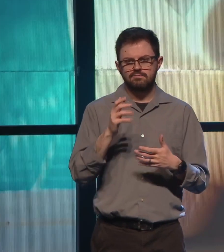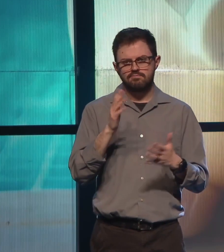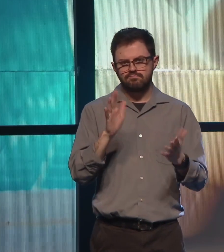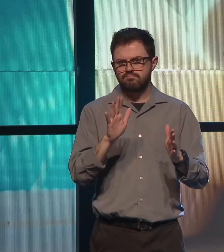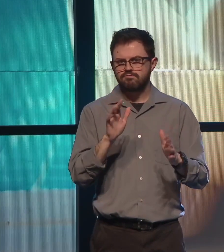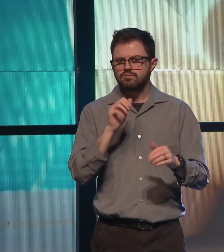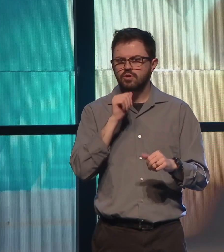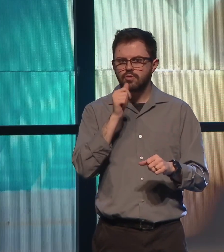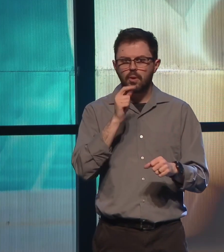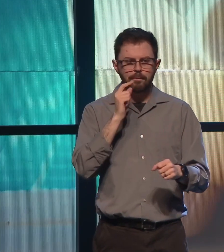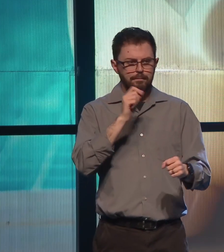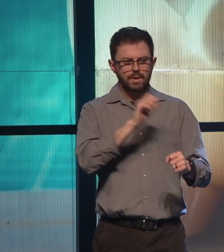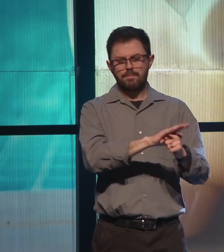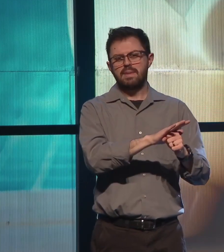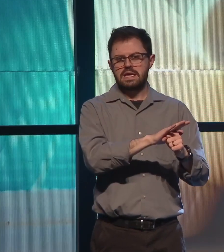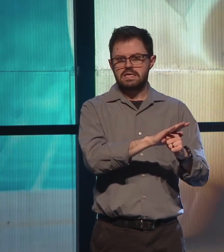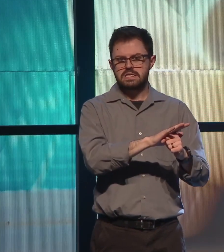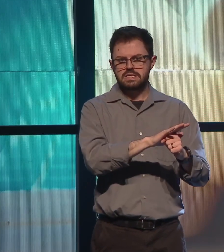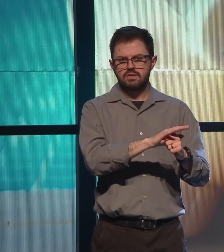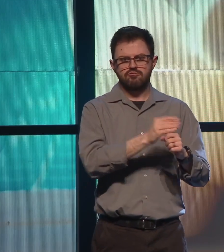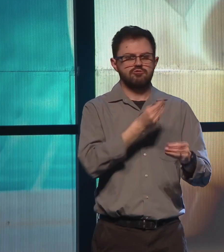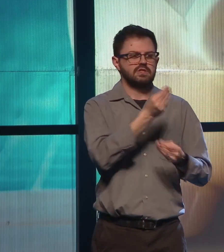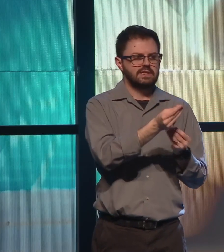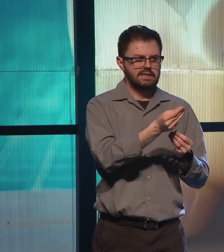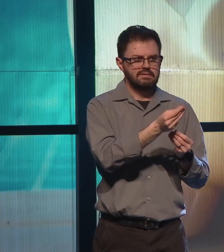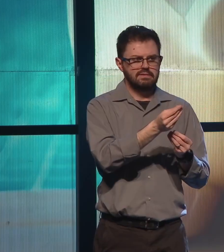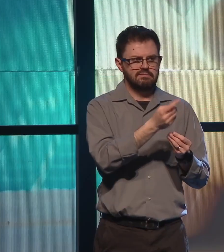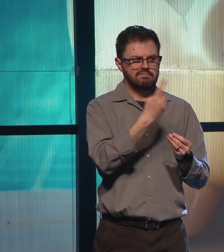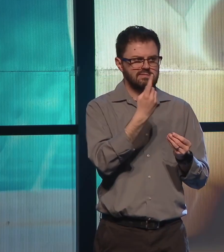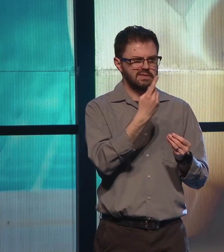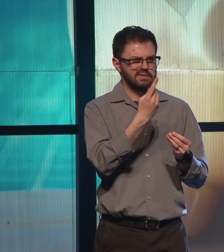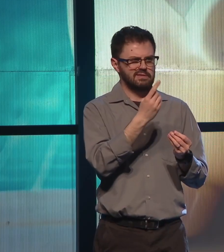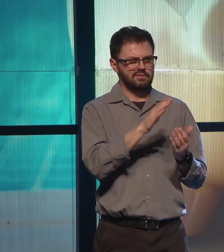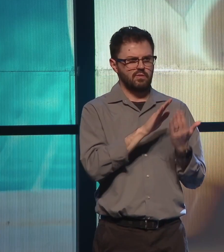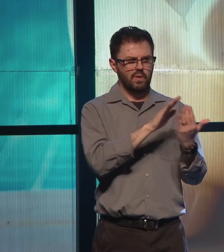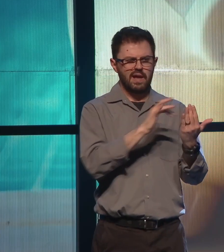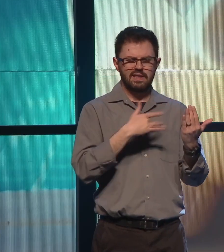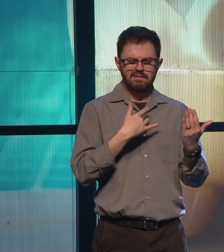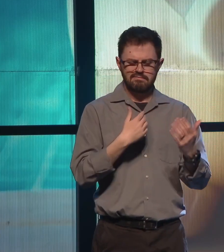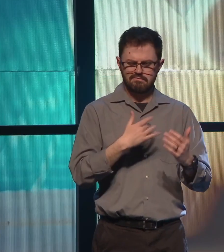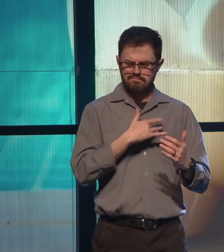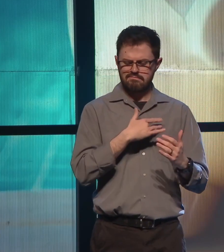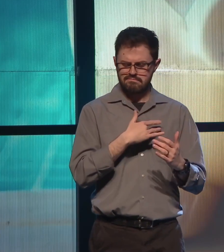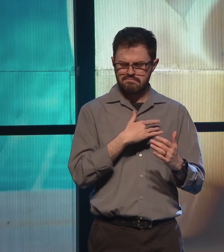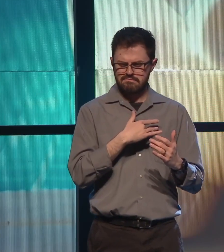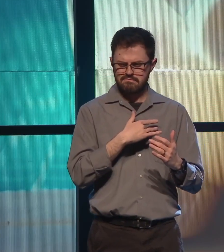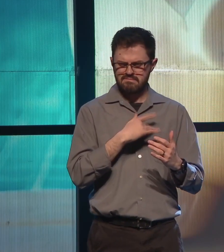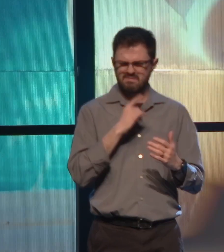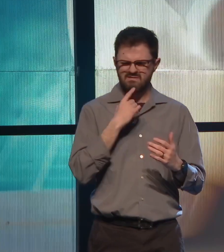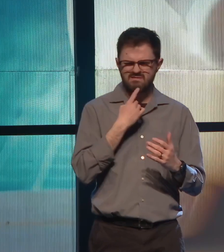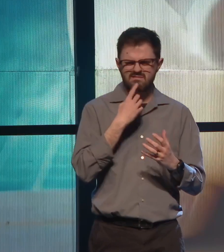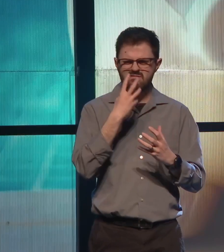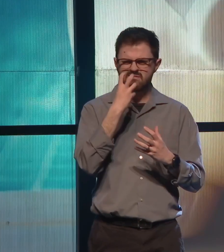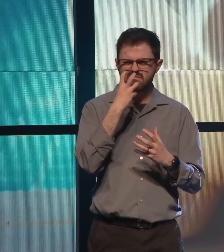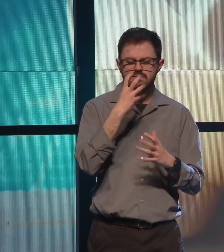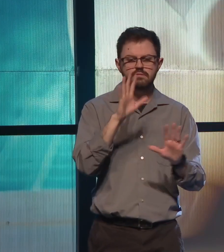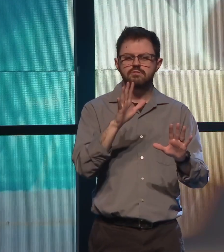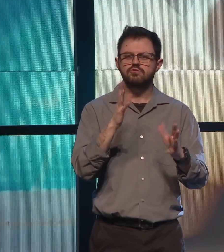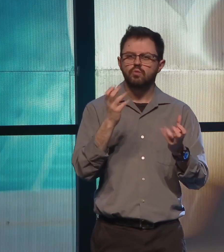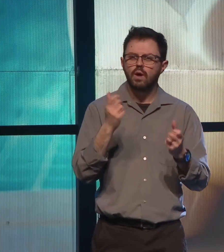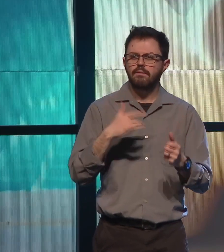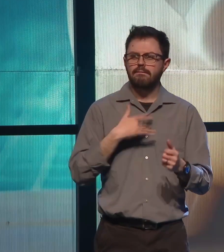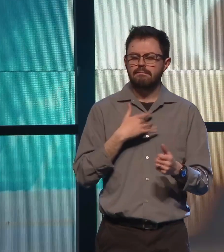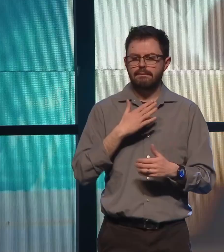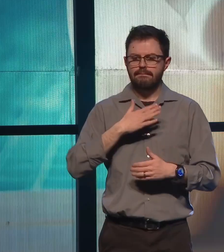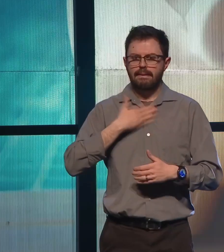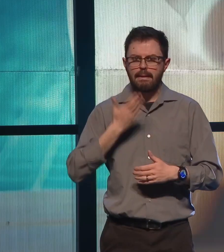Don't give in such a way that it creates bitterness or obligation in your heart. Like make a commitment that you're joyfully excited to fulfill,